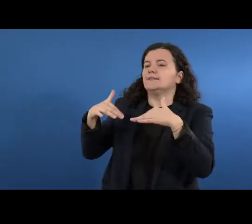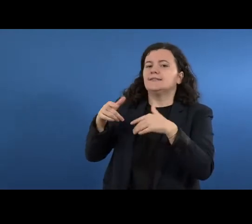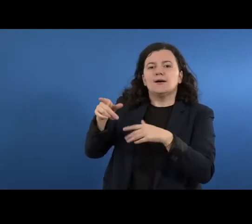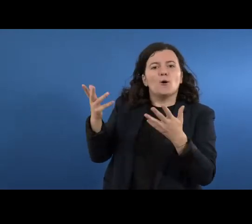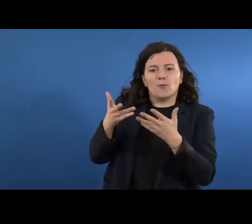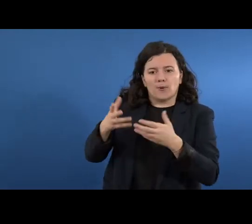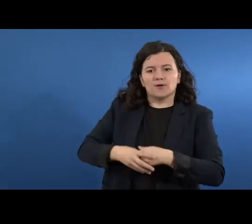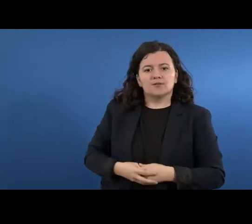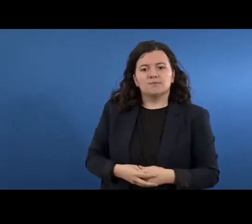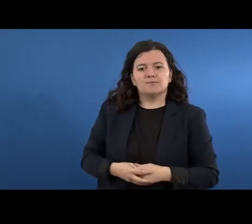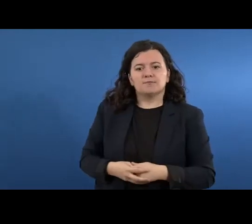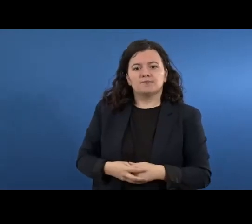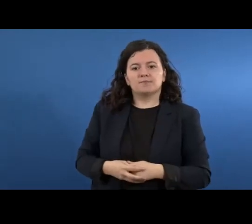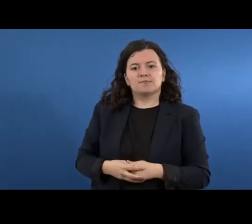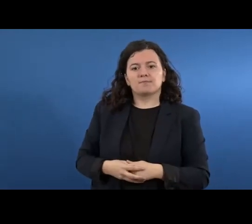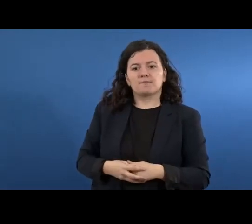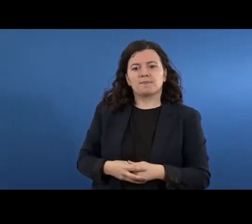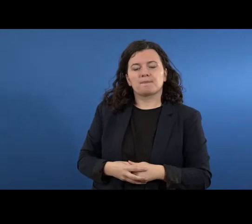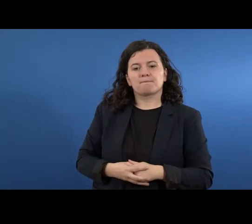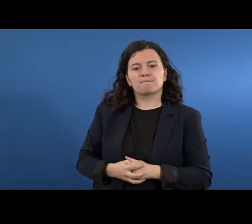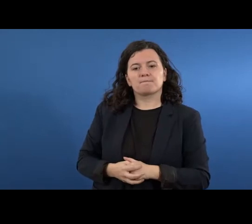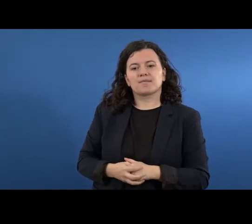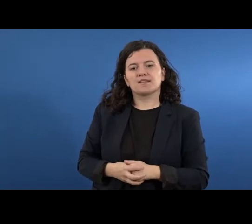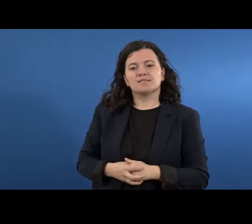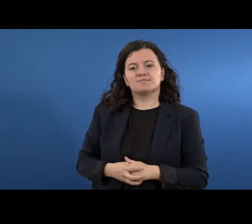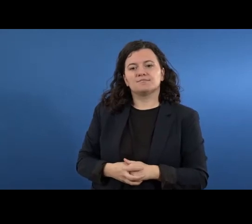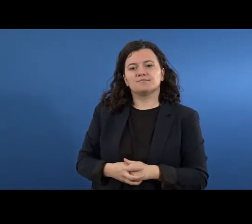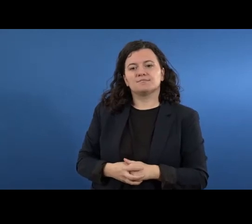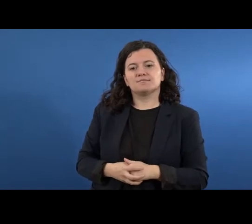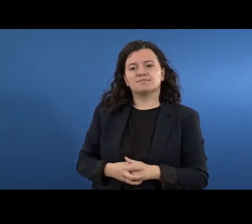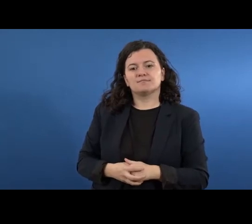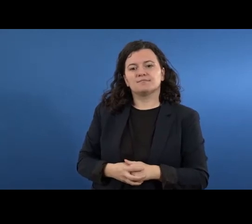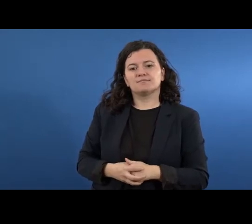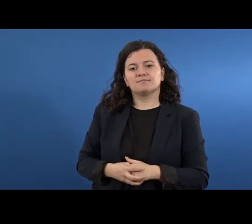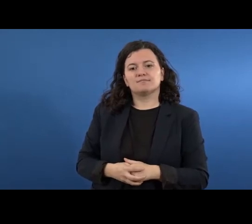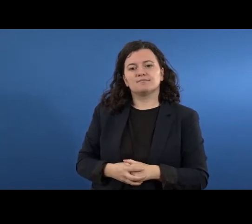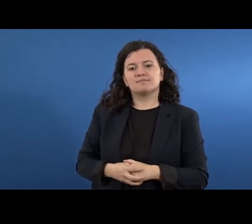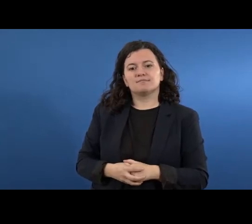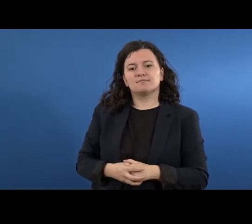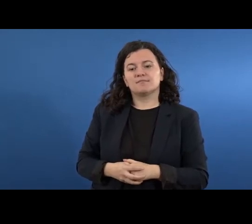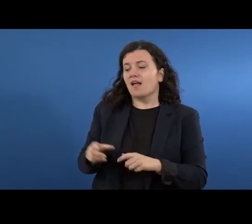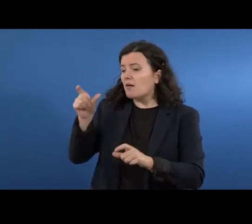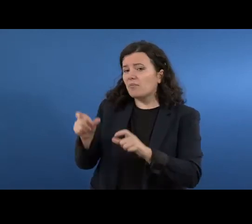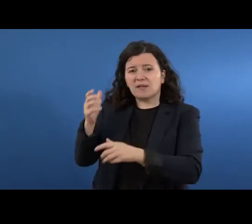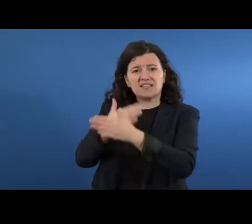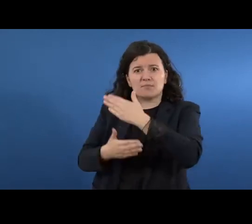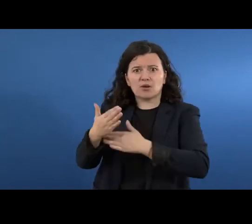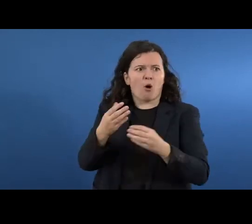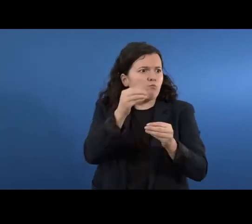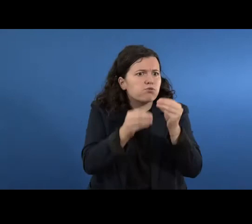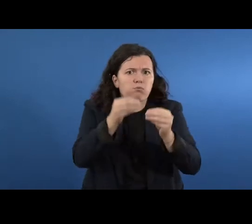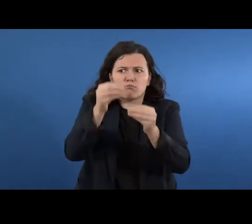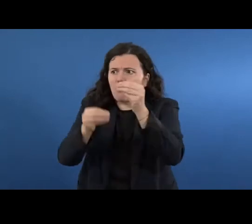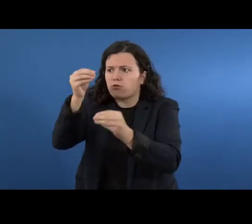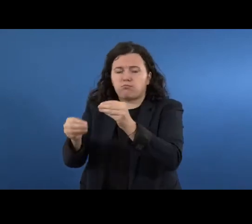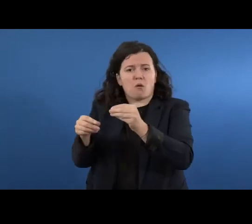unlike the more general perception, people with disabilities can be so creative and be problem